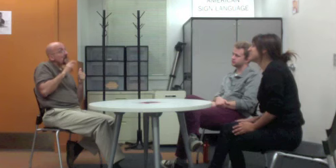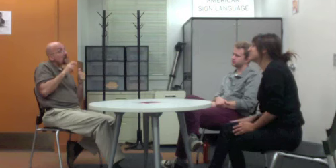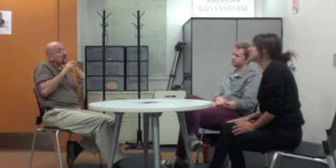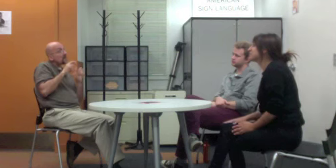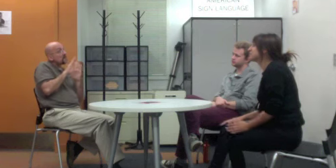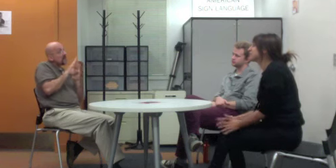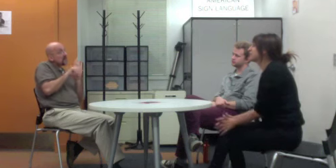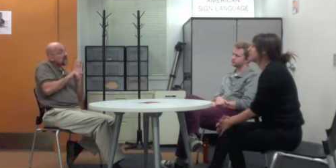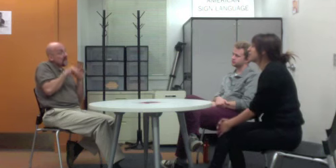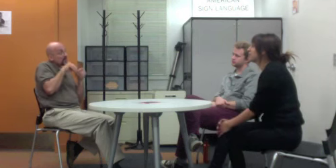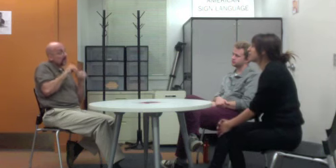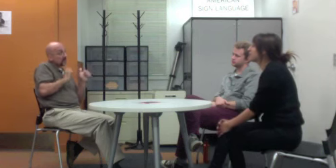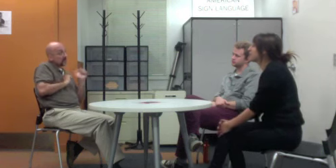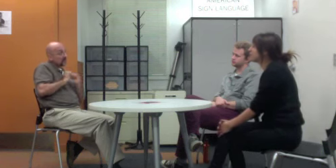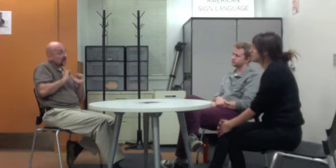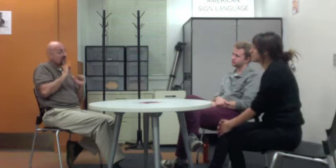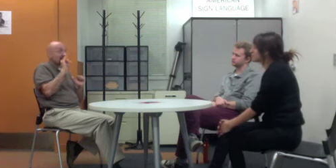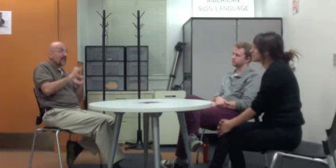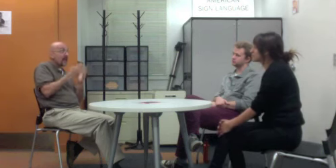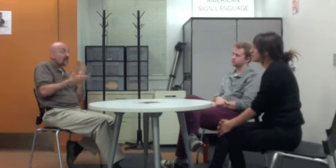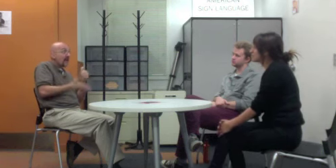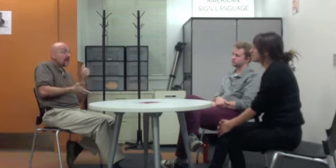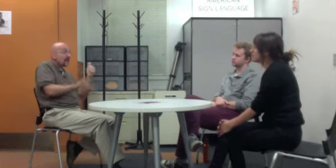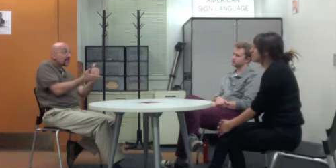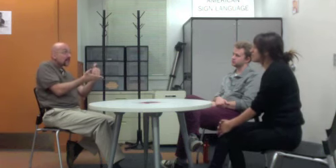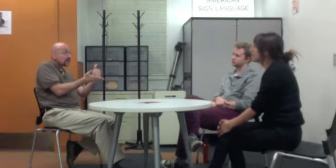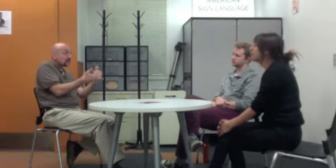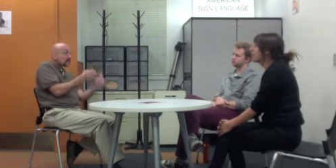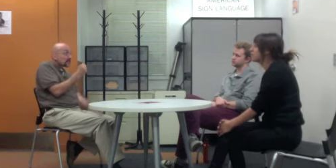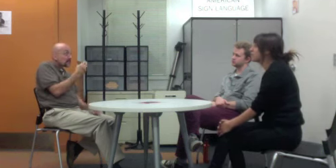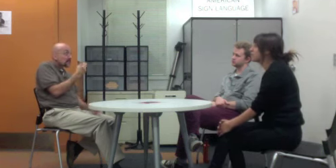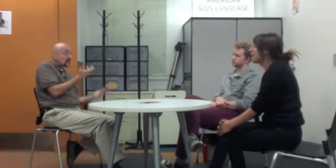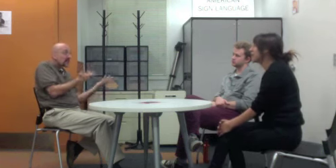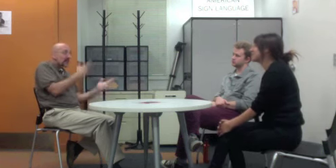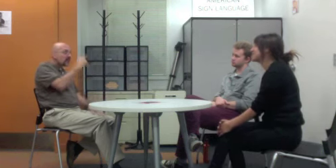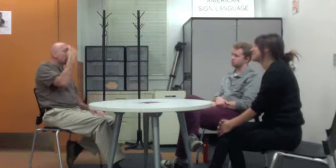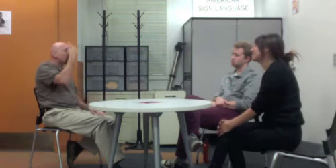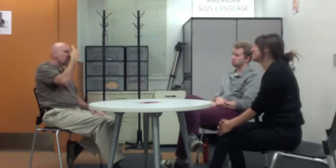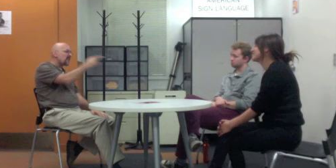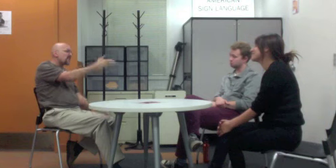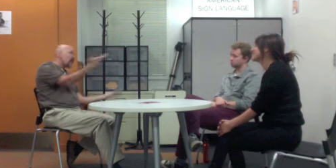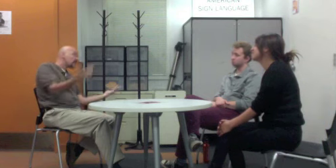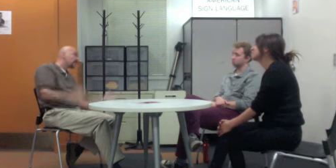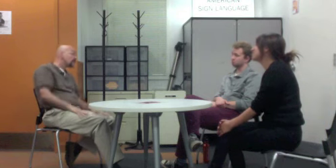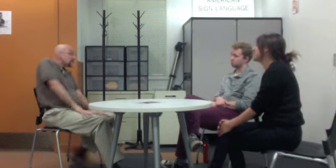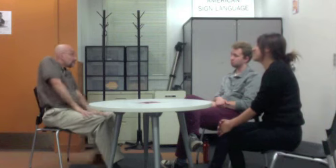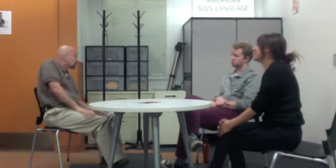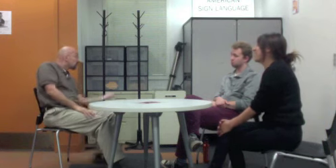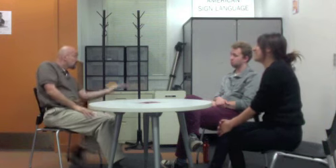experience working with theater, that would help you a lot. So just think about that. I